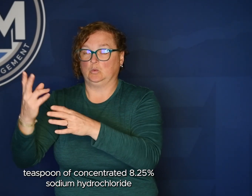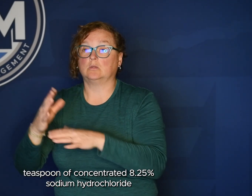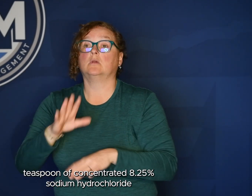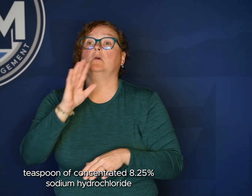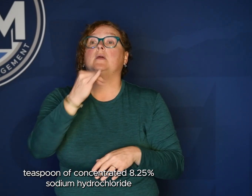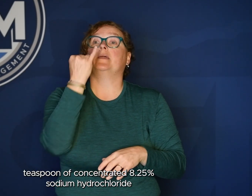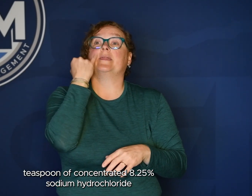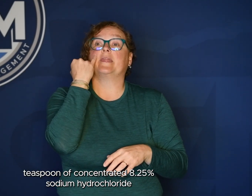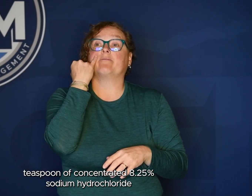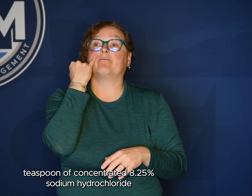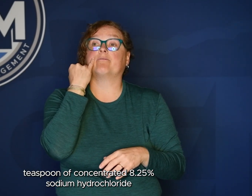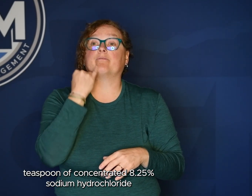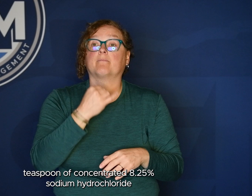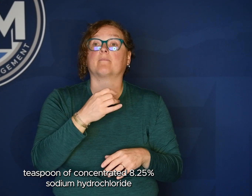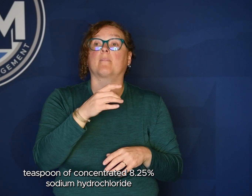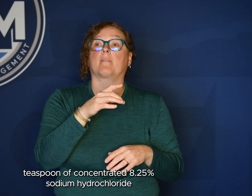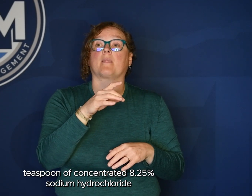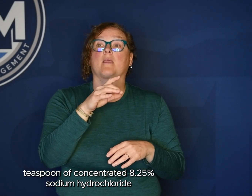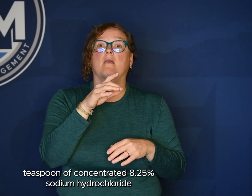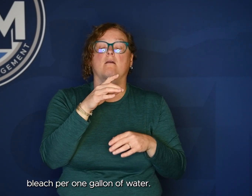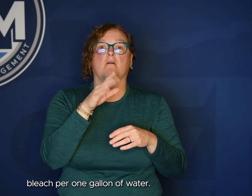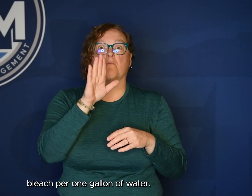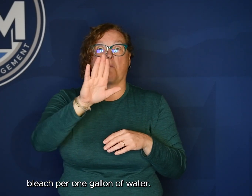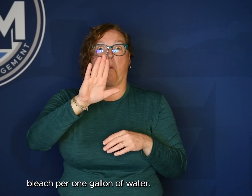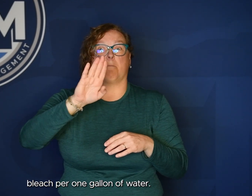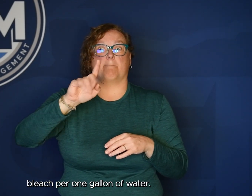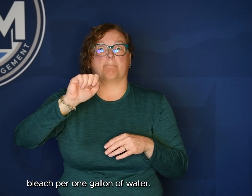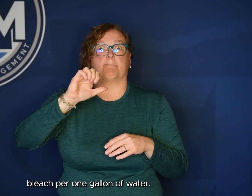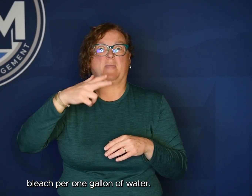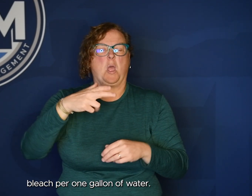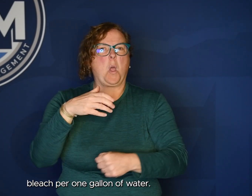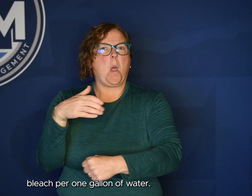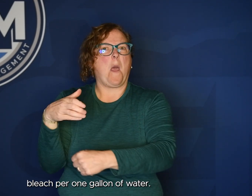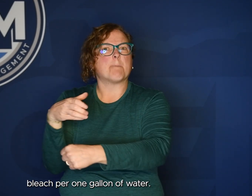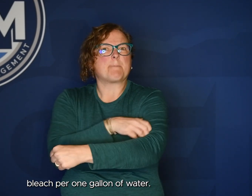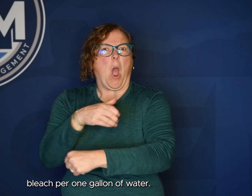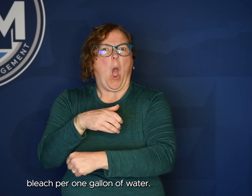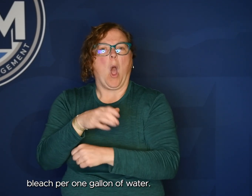8.25% sodium hydrochlorite bleach per 1 gallon of water.